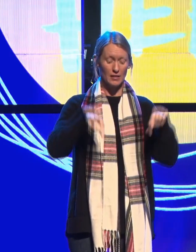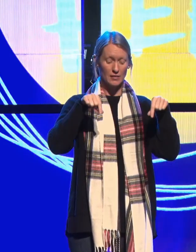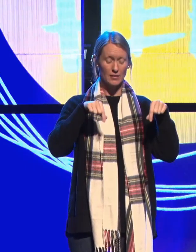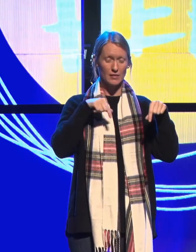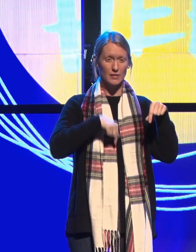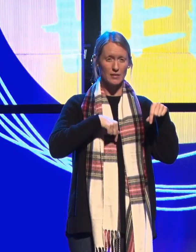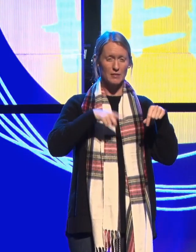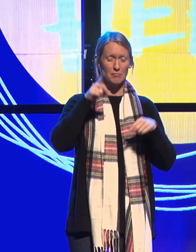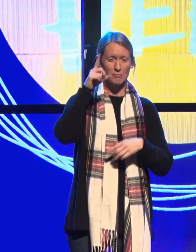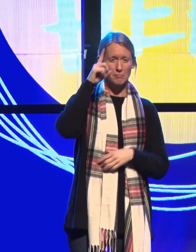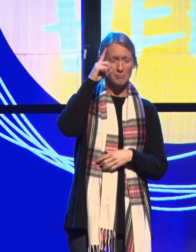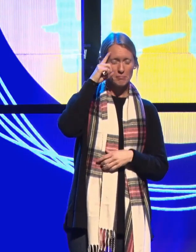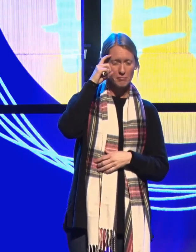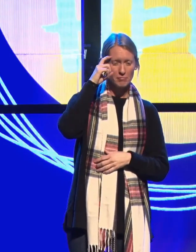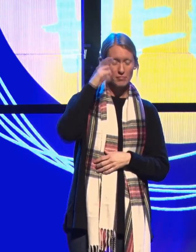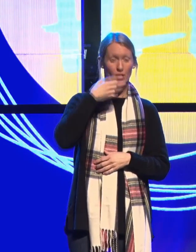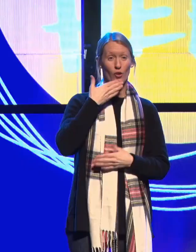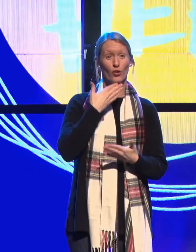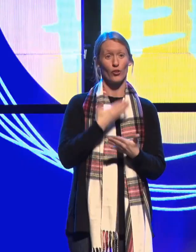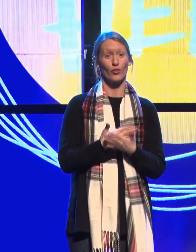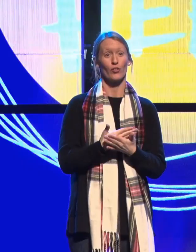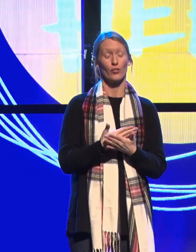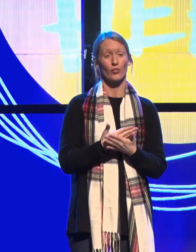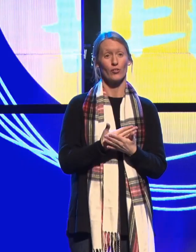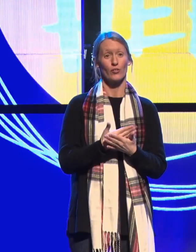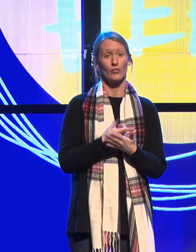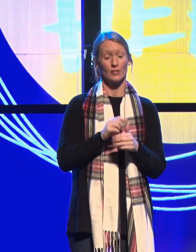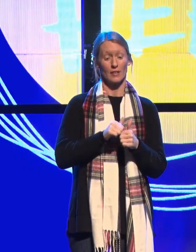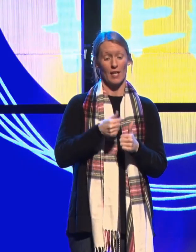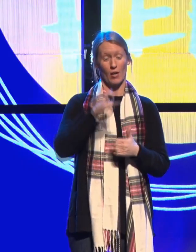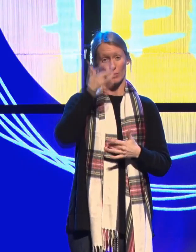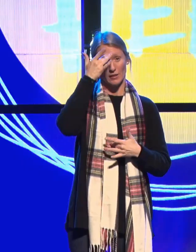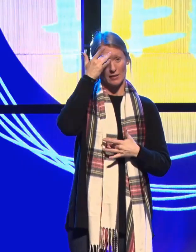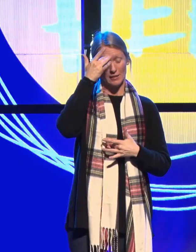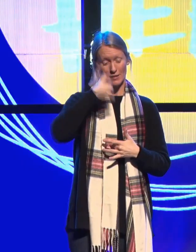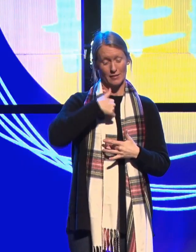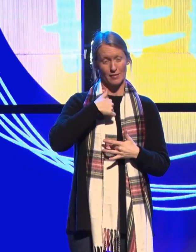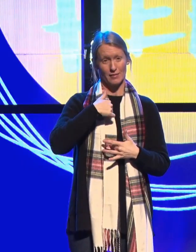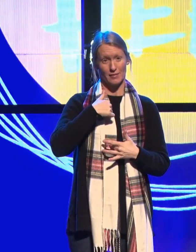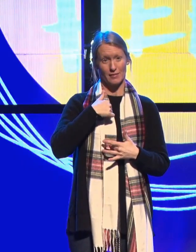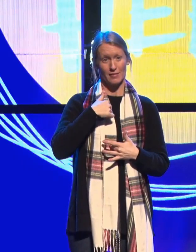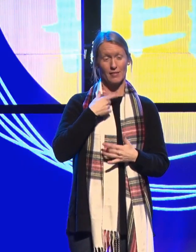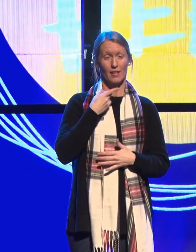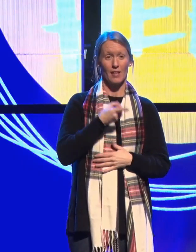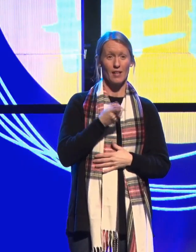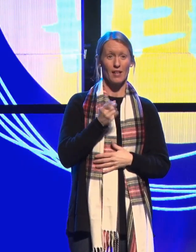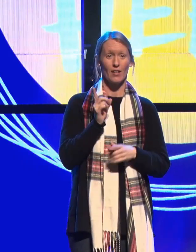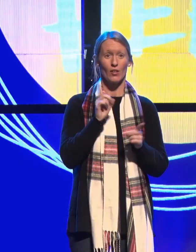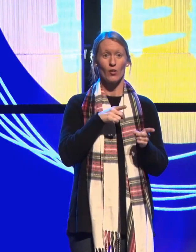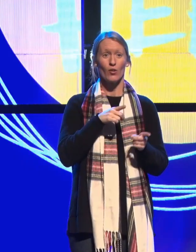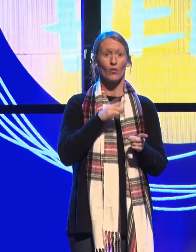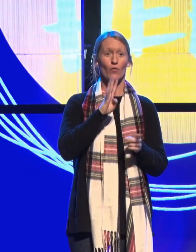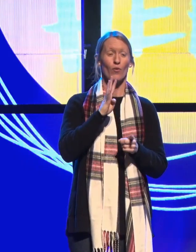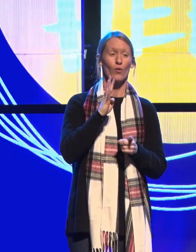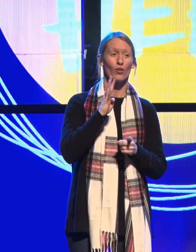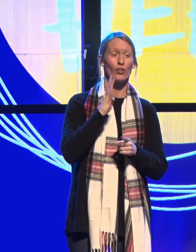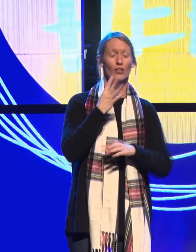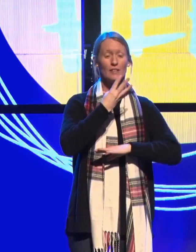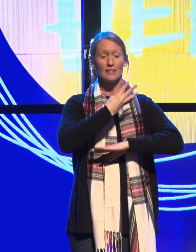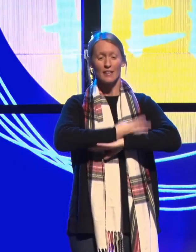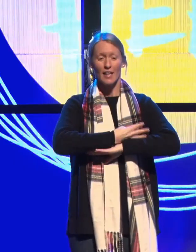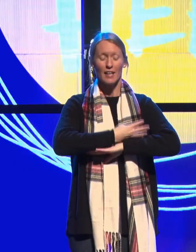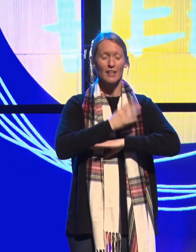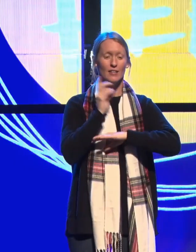good. And this is how sick I am. I spent the next 4 days going to candy stores trying to find that